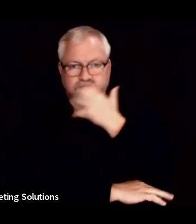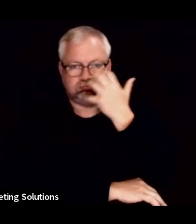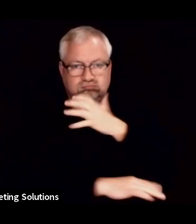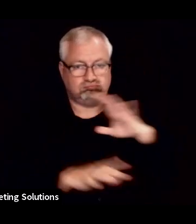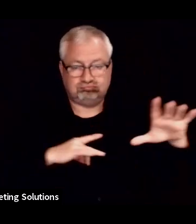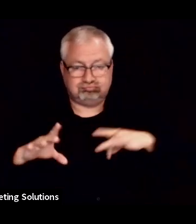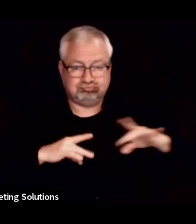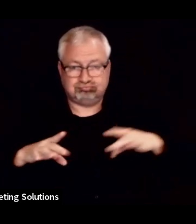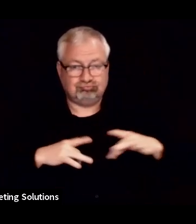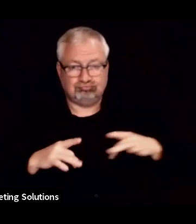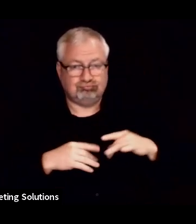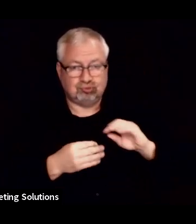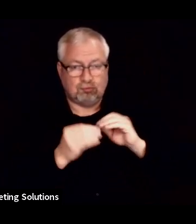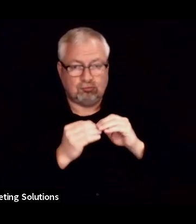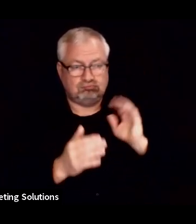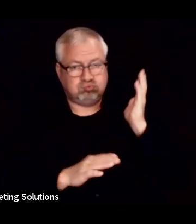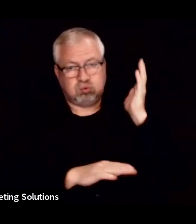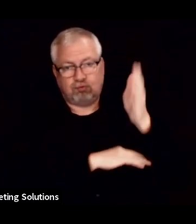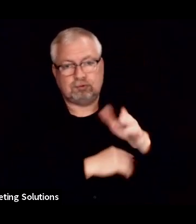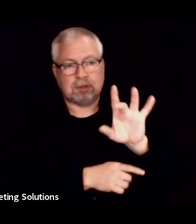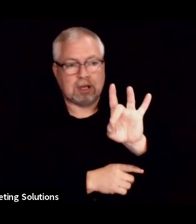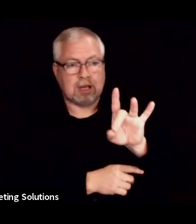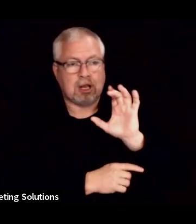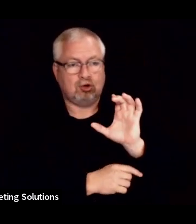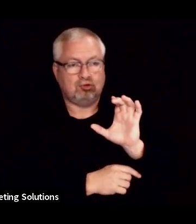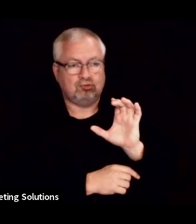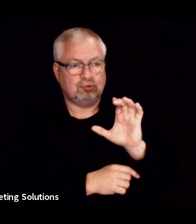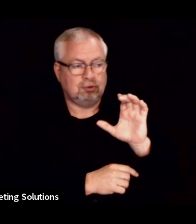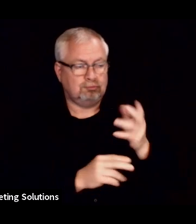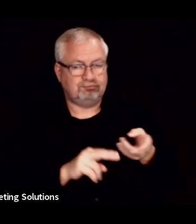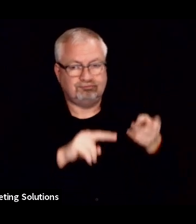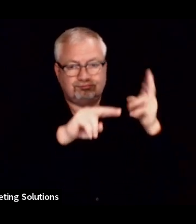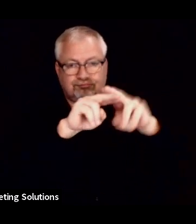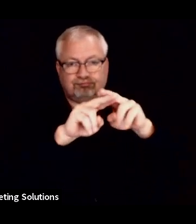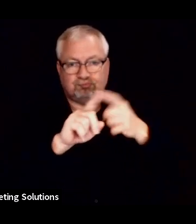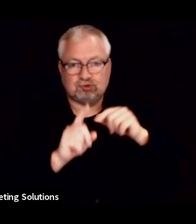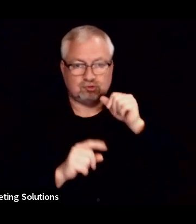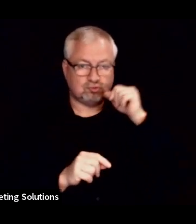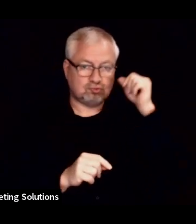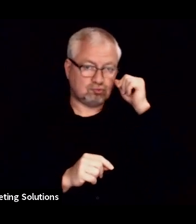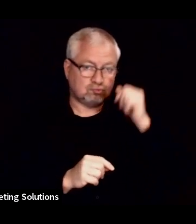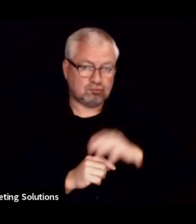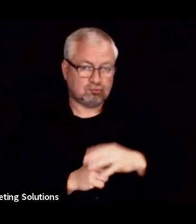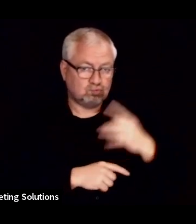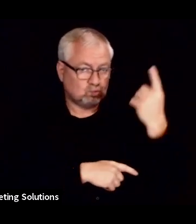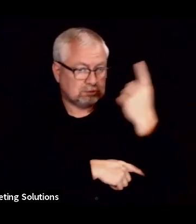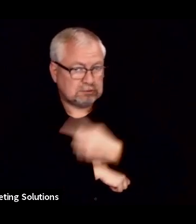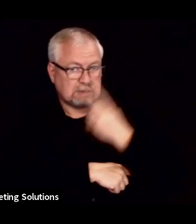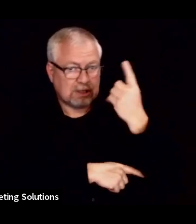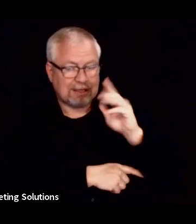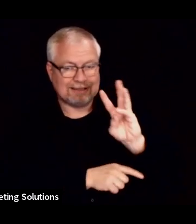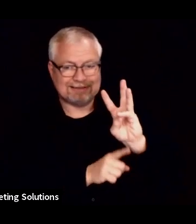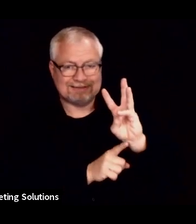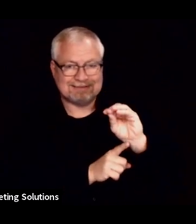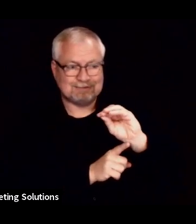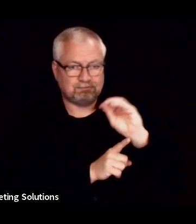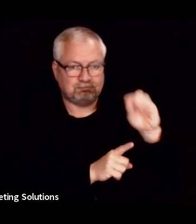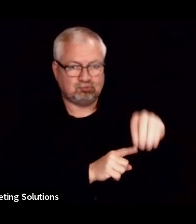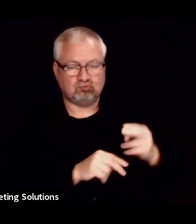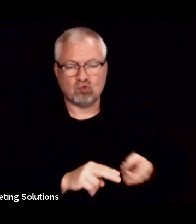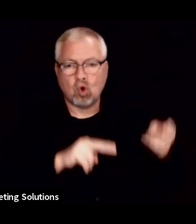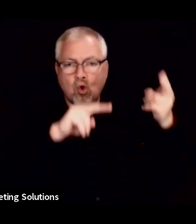800 cases from the prior day, which was a 60% increase in one day in the number of cases reported, so that we are now